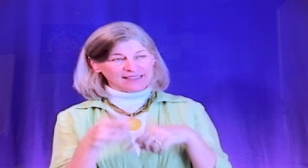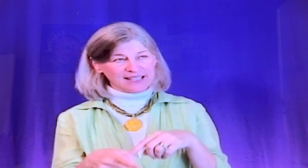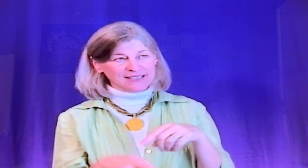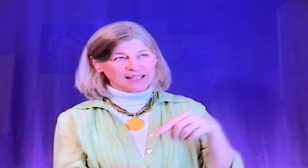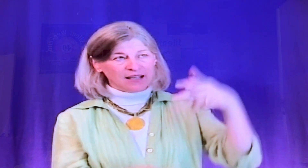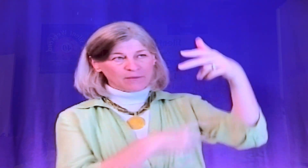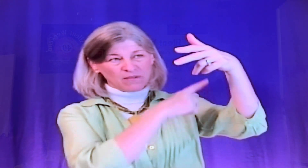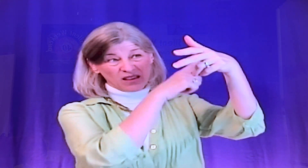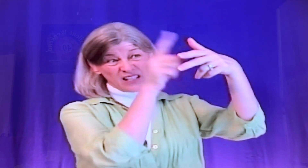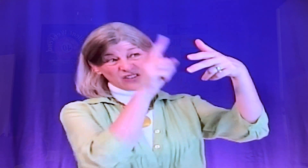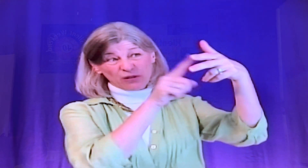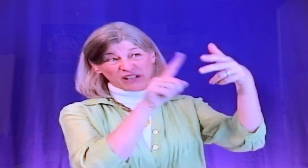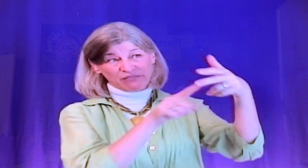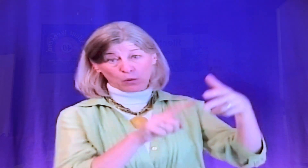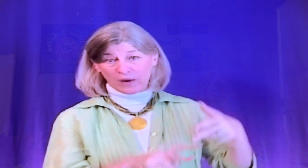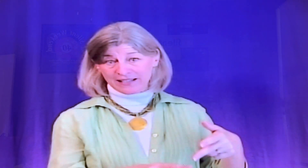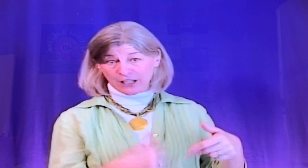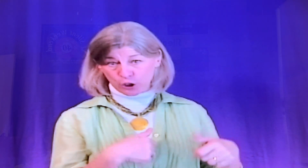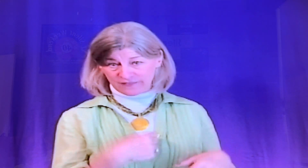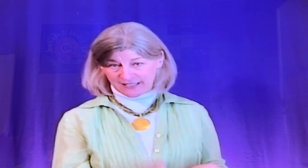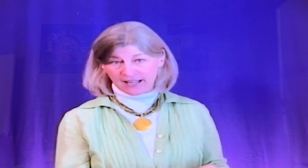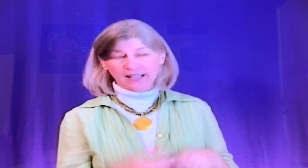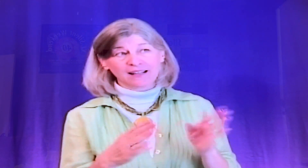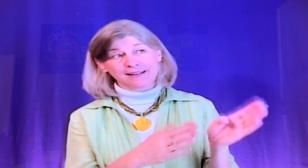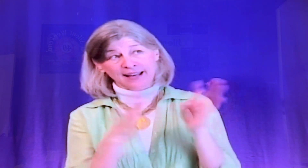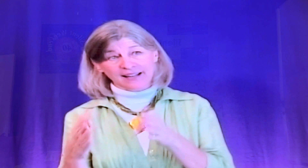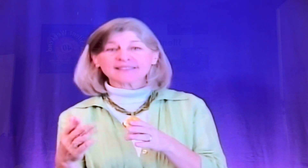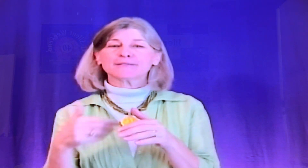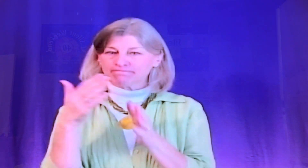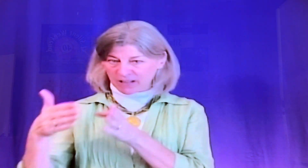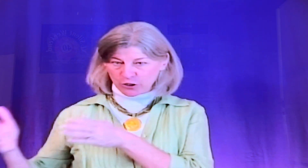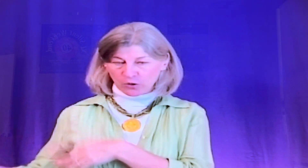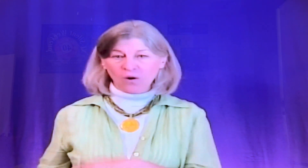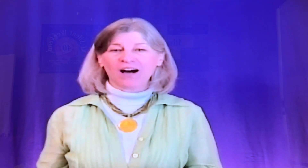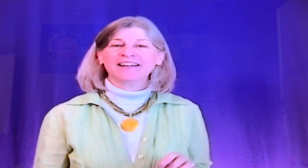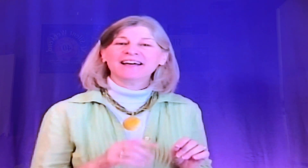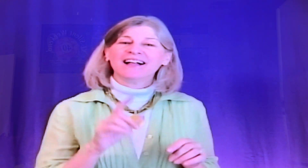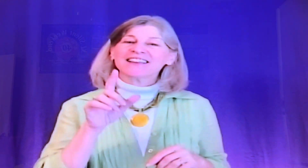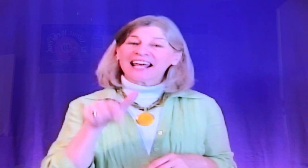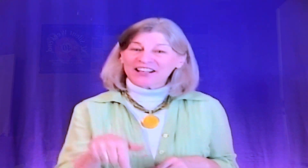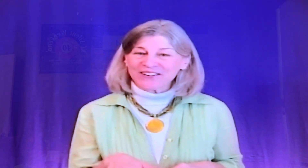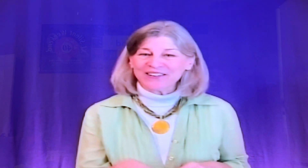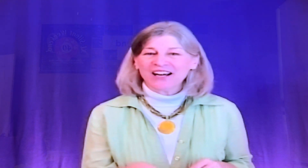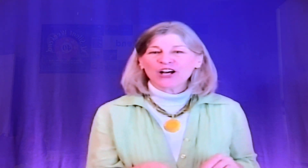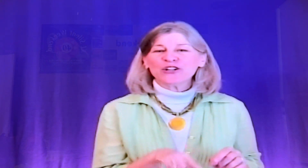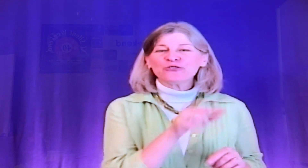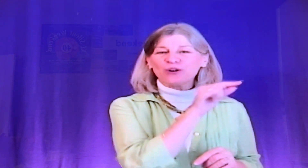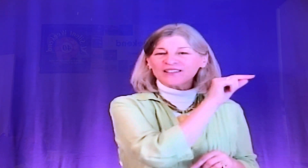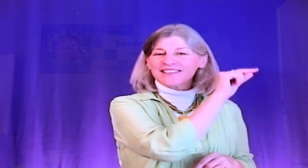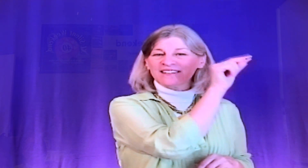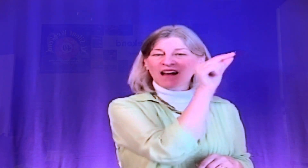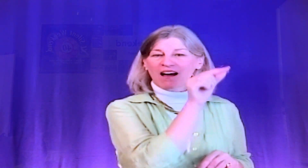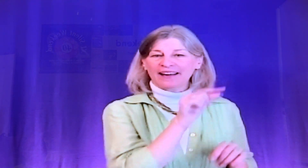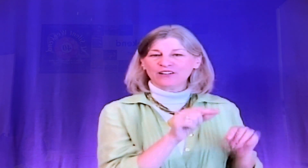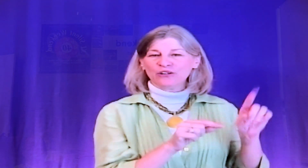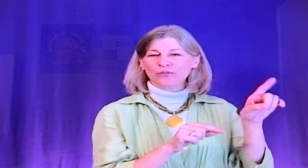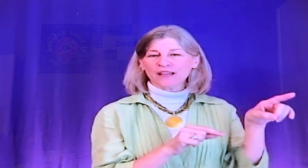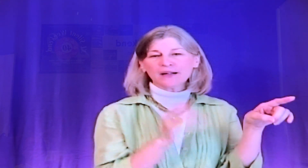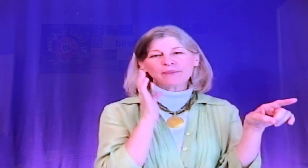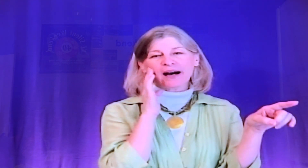this. These are 3 different ways I could have said it. Next, and you go on. Later, you draw a little line. You think about,